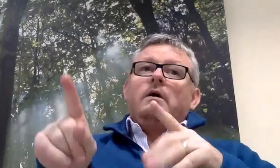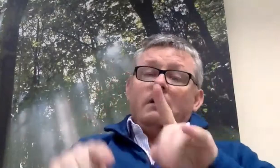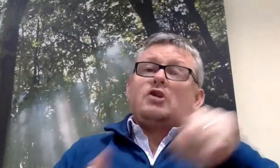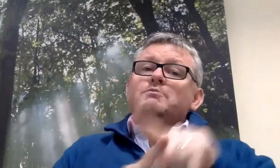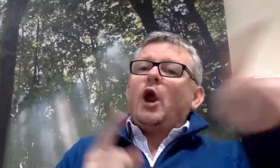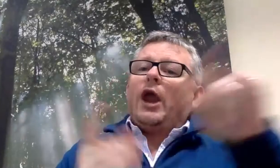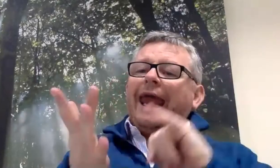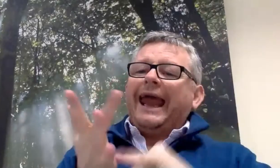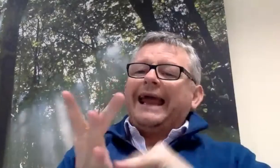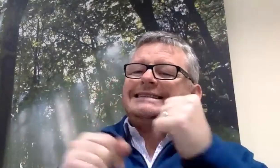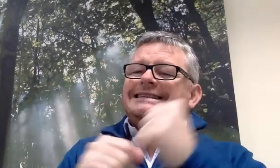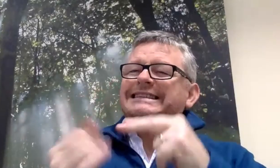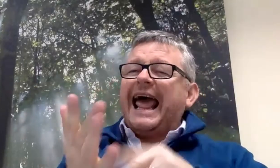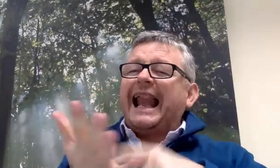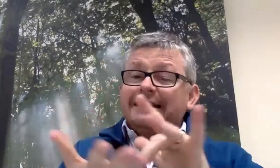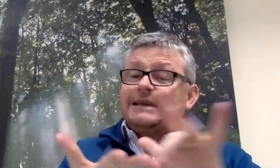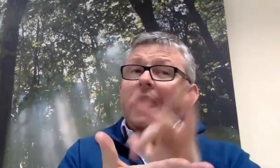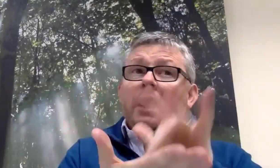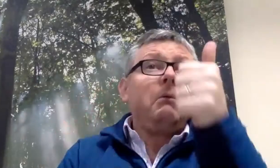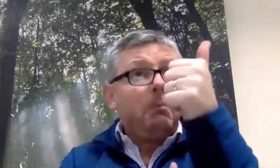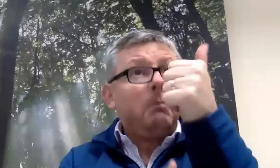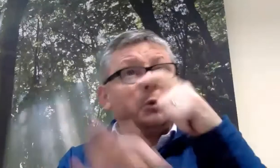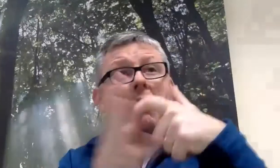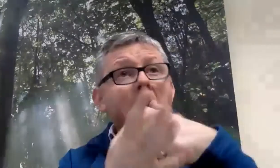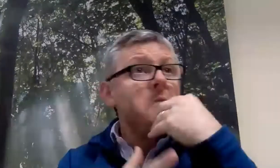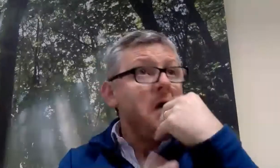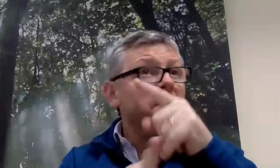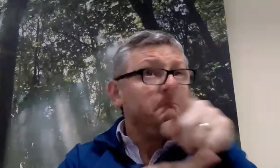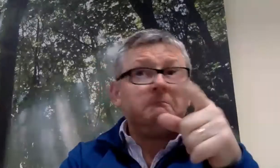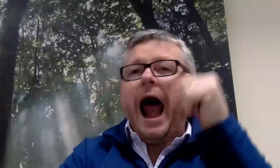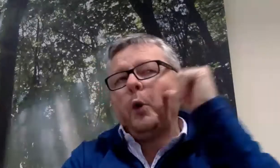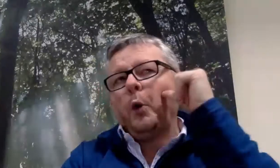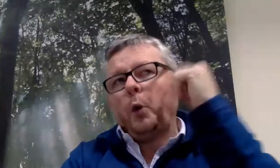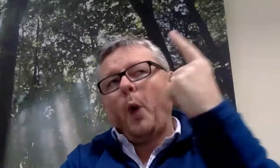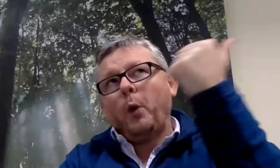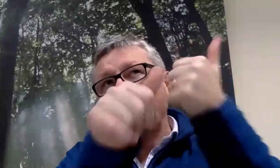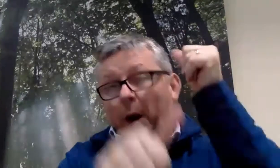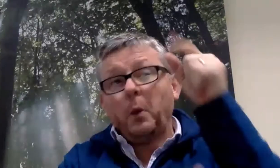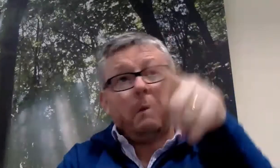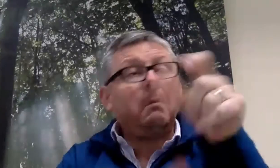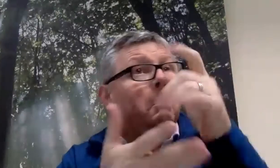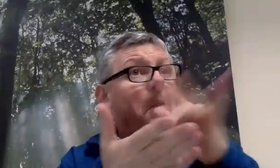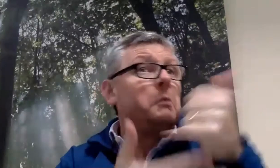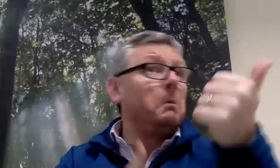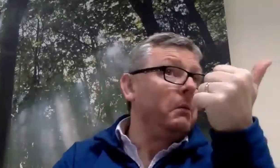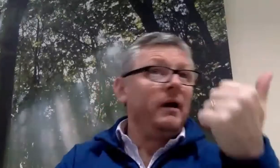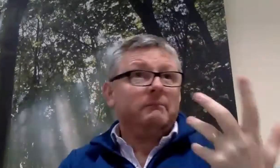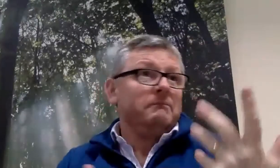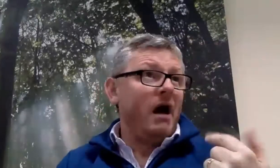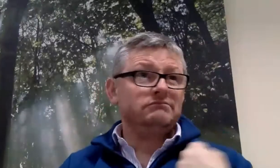kind of avatar. You mentioned Signly, and I can see the value of, I know the company Signly over here, and I know the app